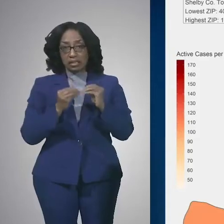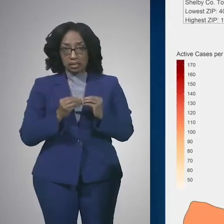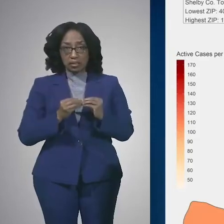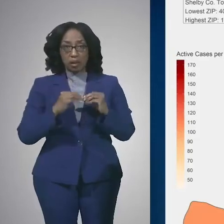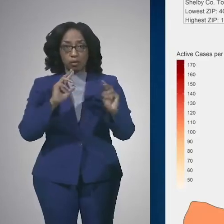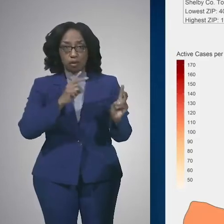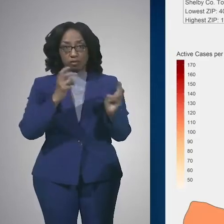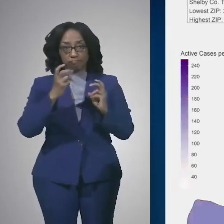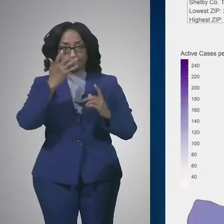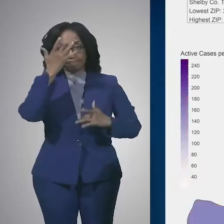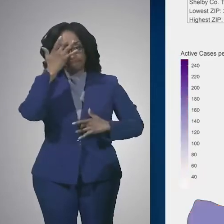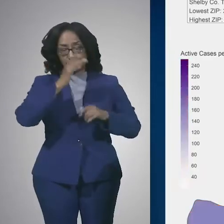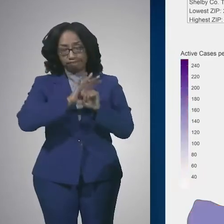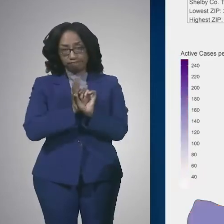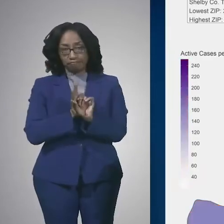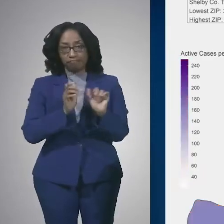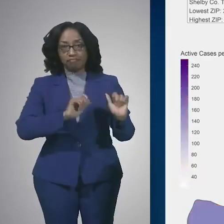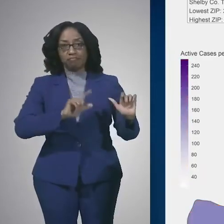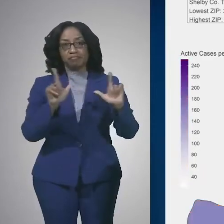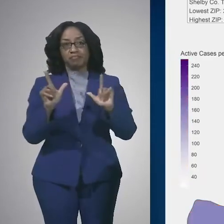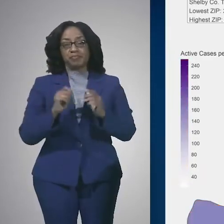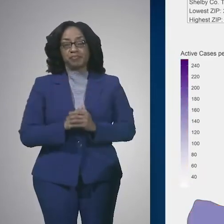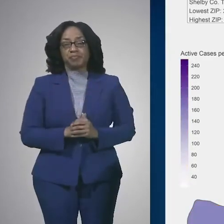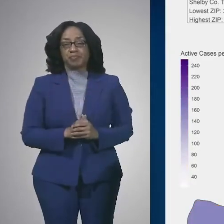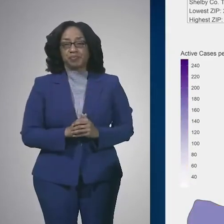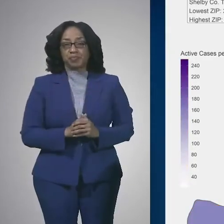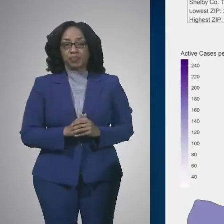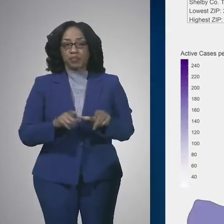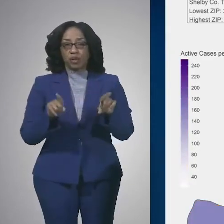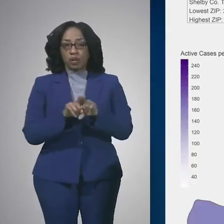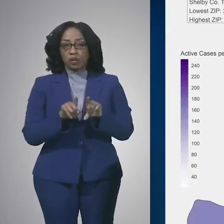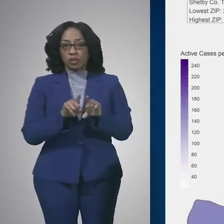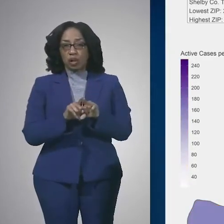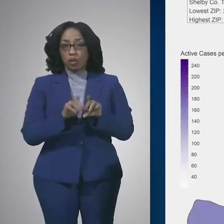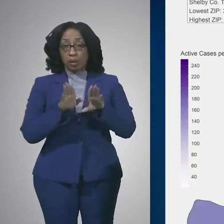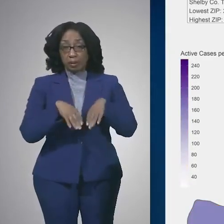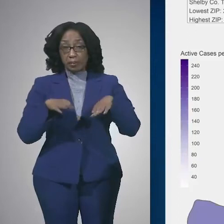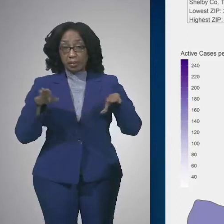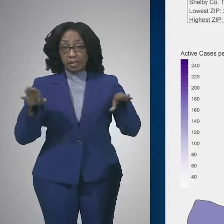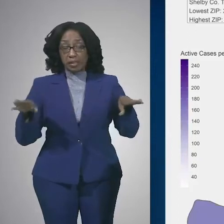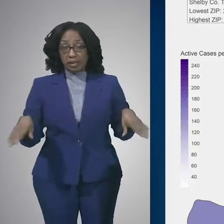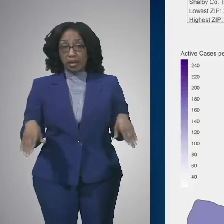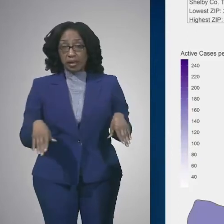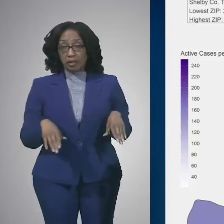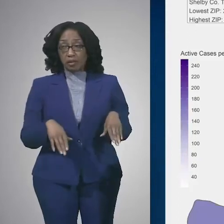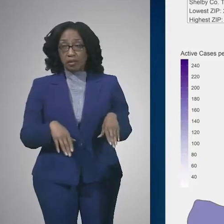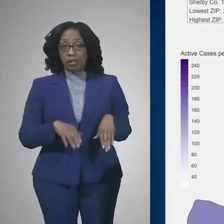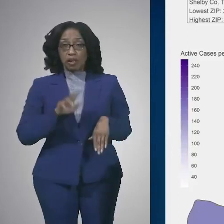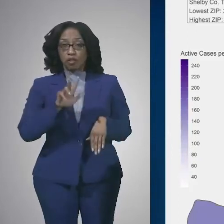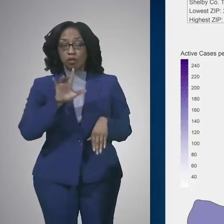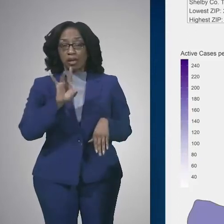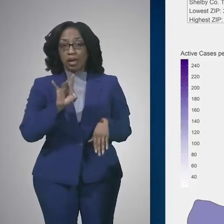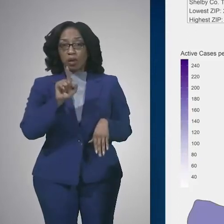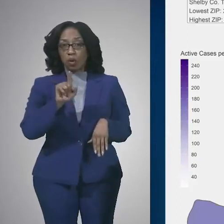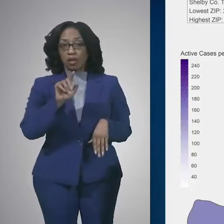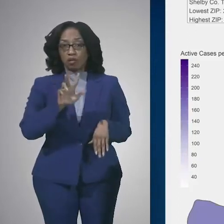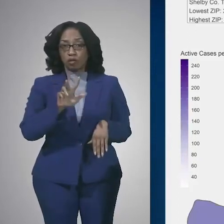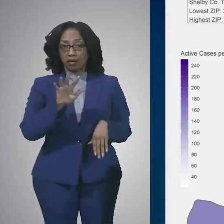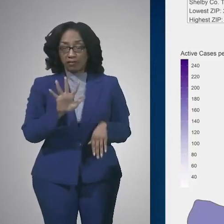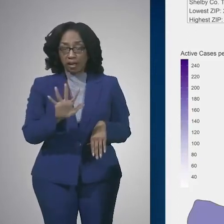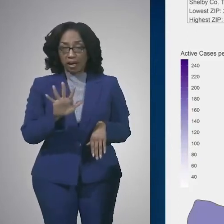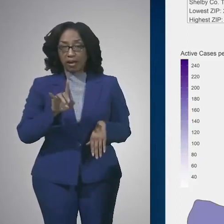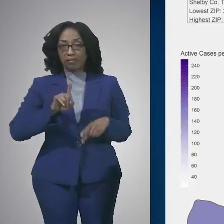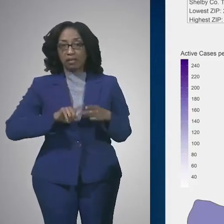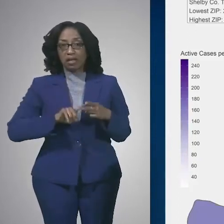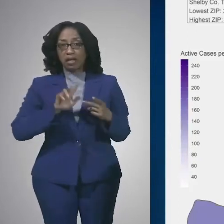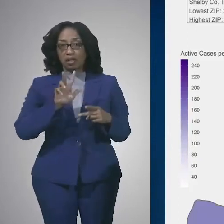cases. Next slide. Active pediatric cases are concentrated in zip codes 38135